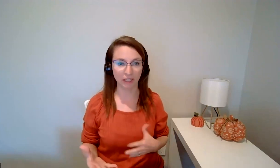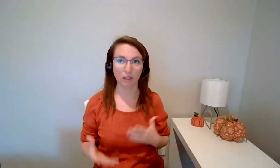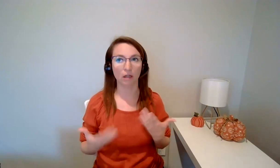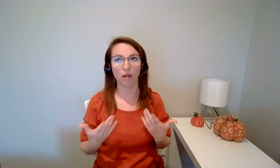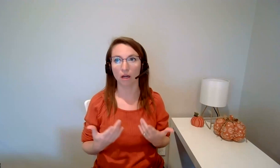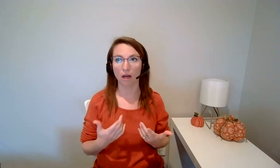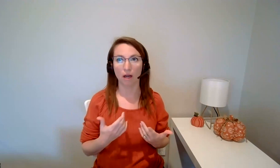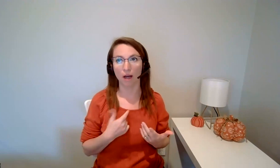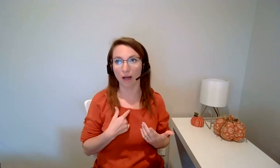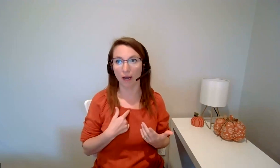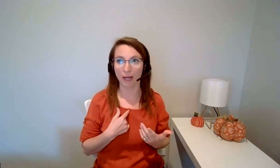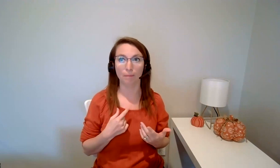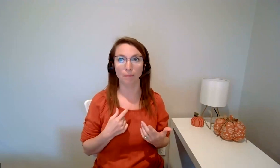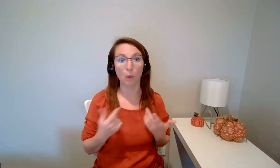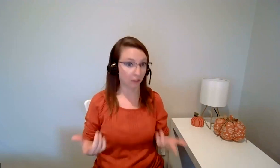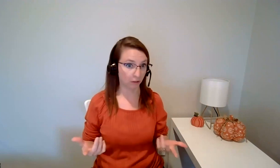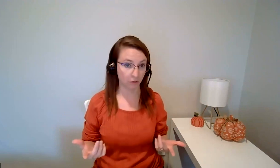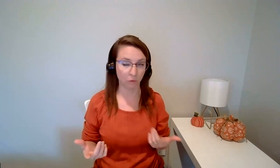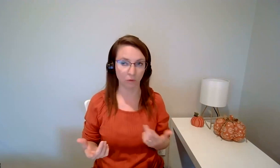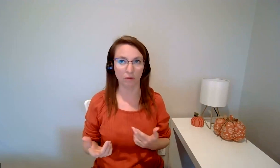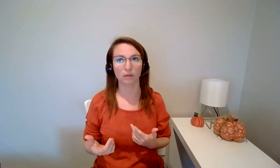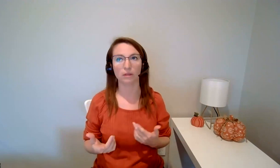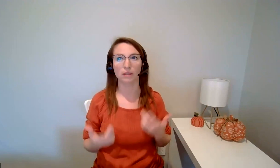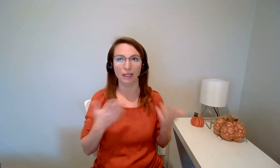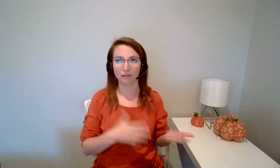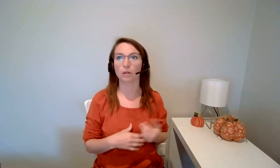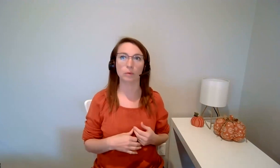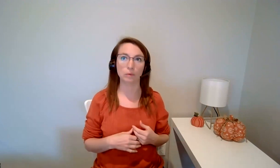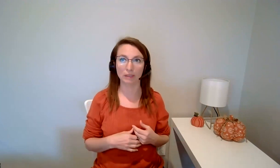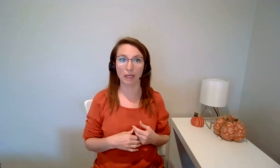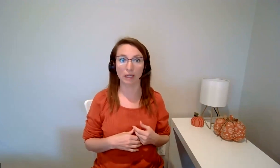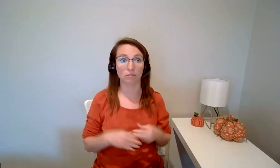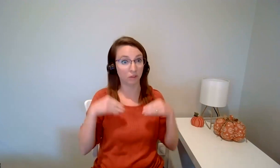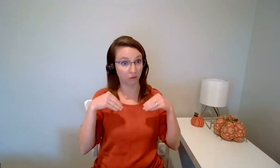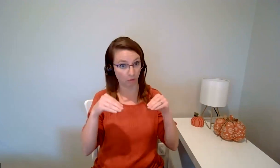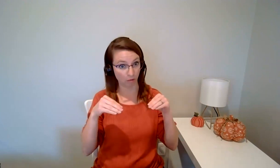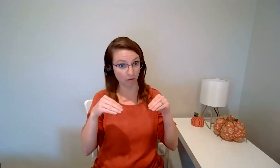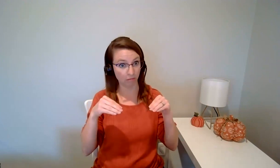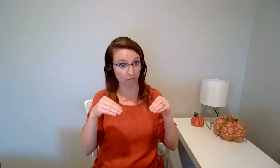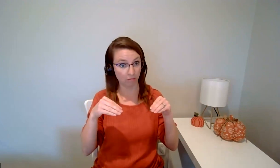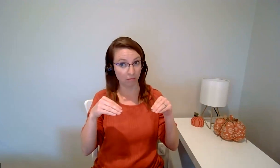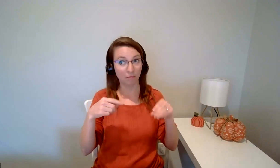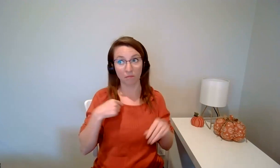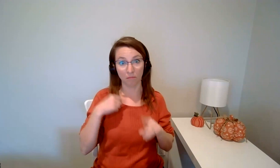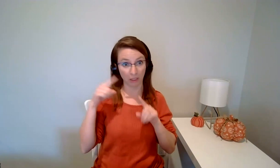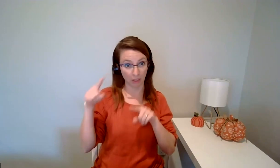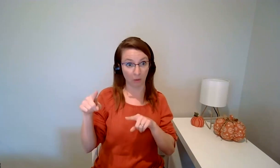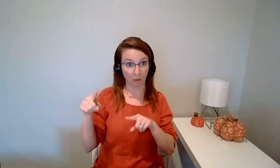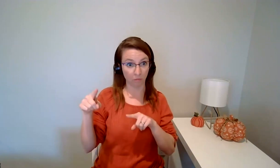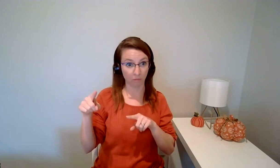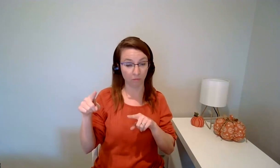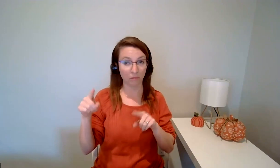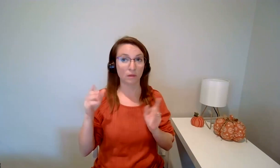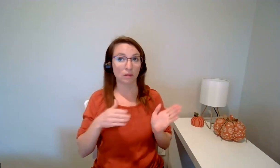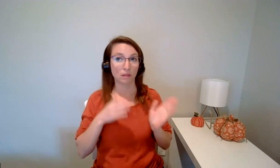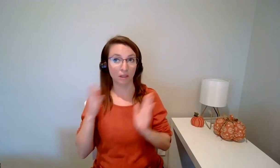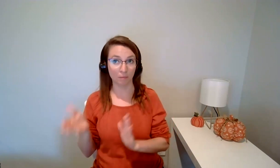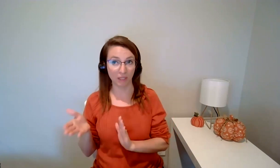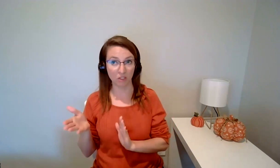like I'm going to the store, in ASL we would sign store, me go. In